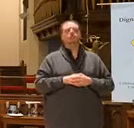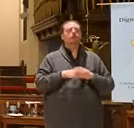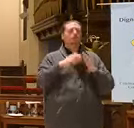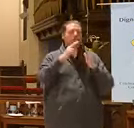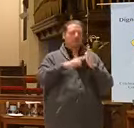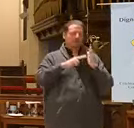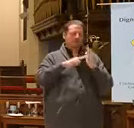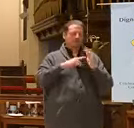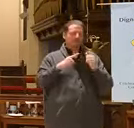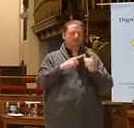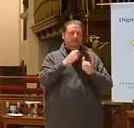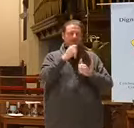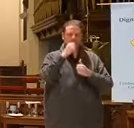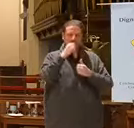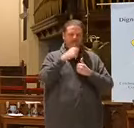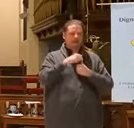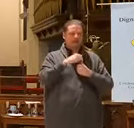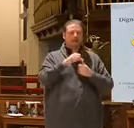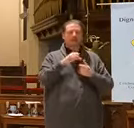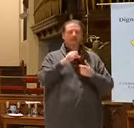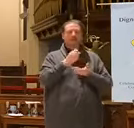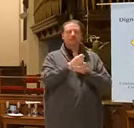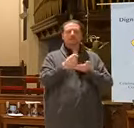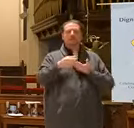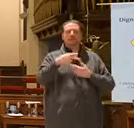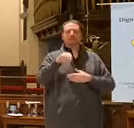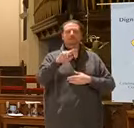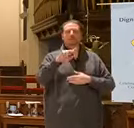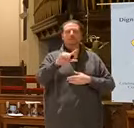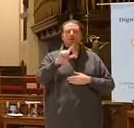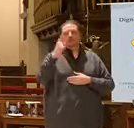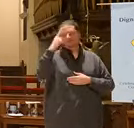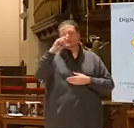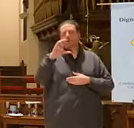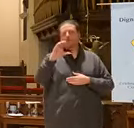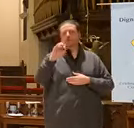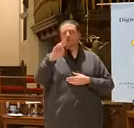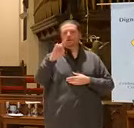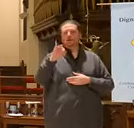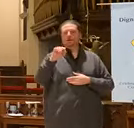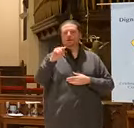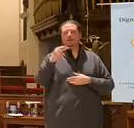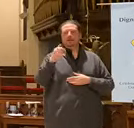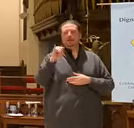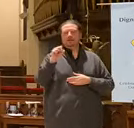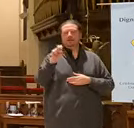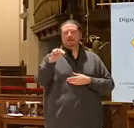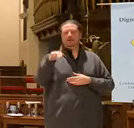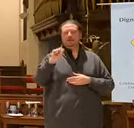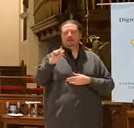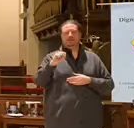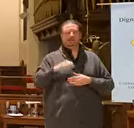Reading from the first letter of St. Paul to the Corinthians.